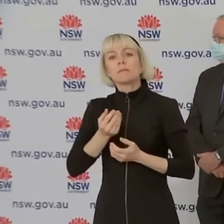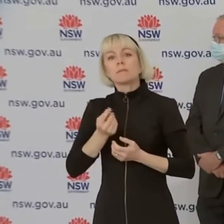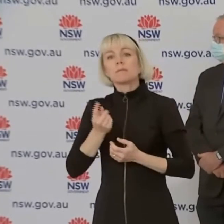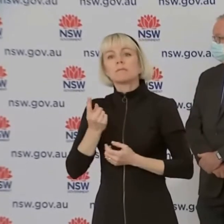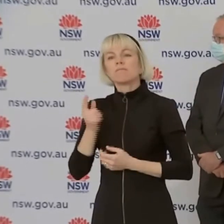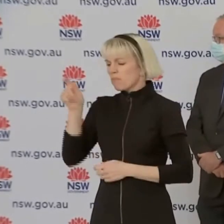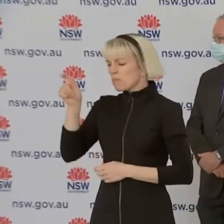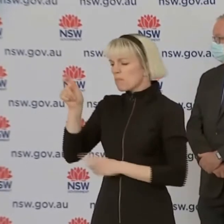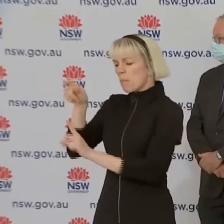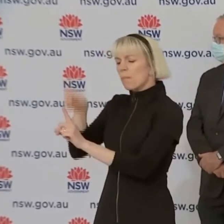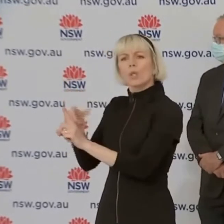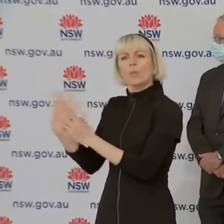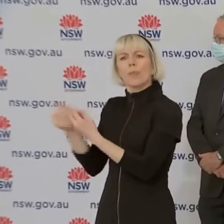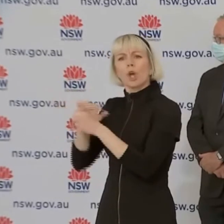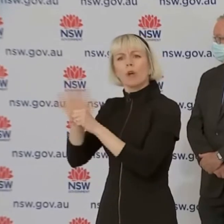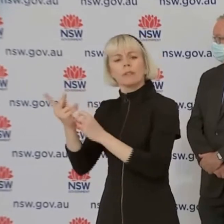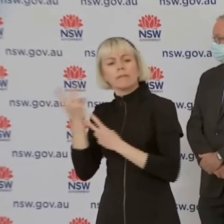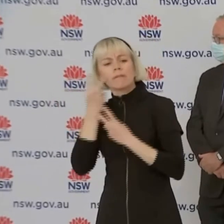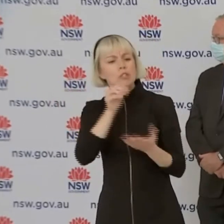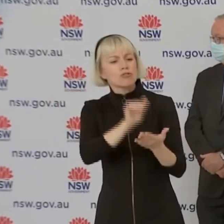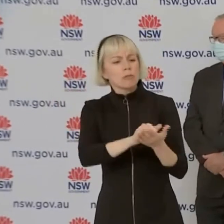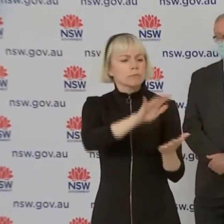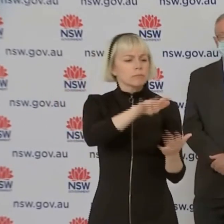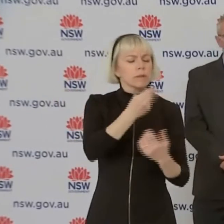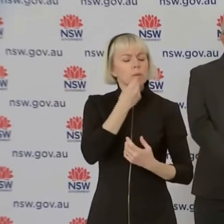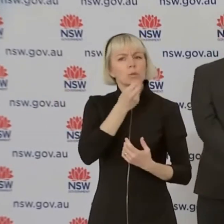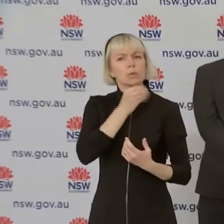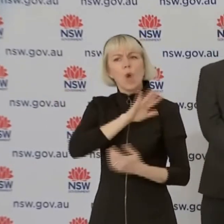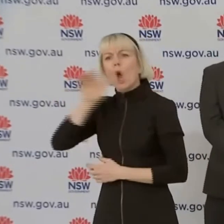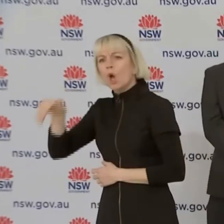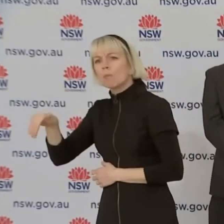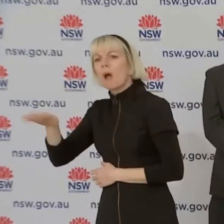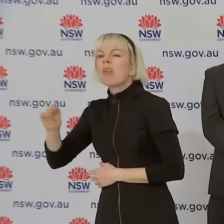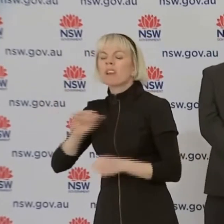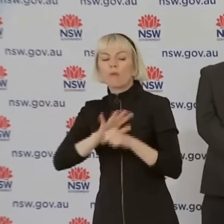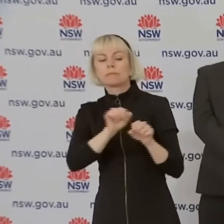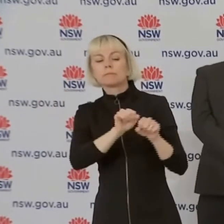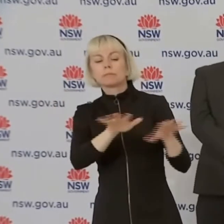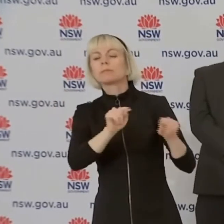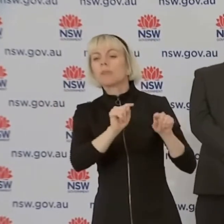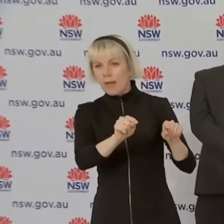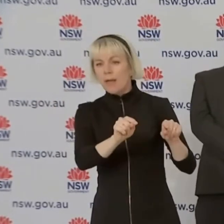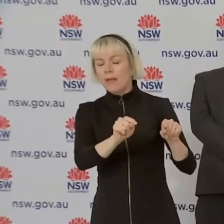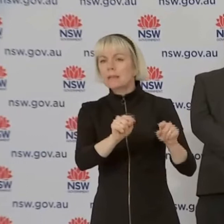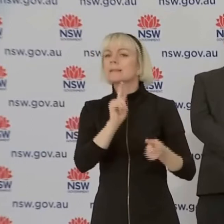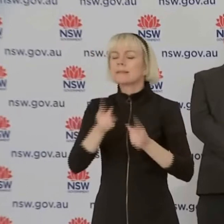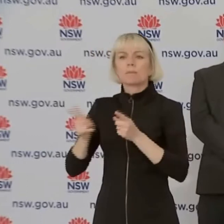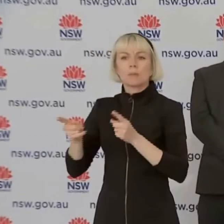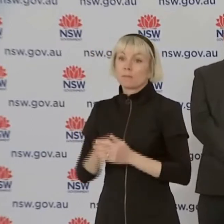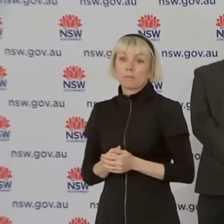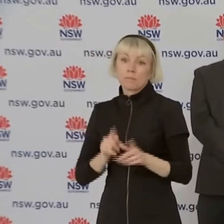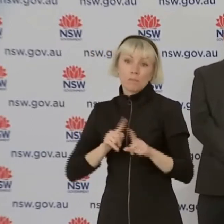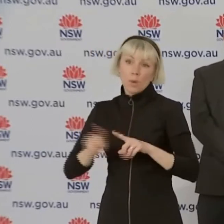supermarkets. But I can't stress enough that every time you're out and about, please do your part